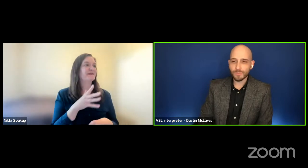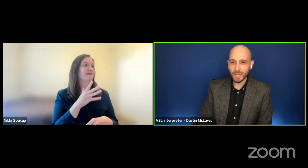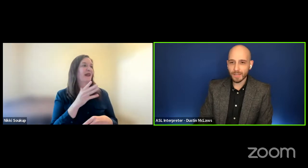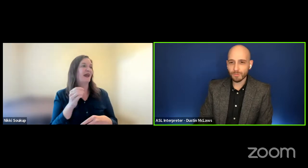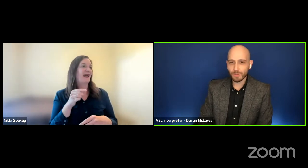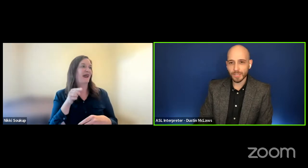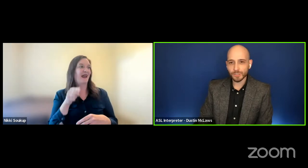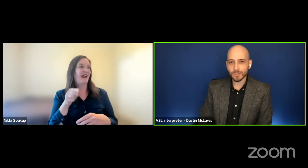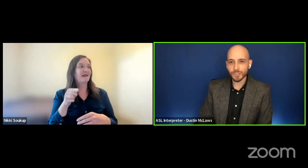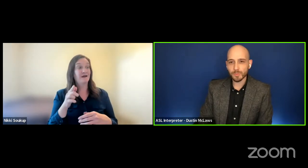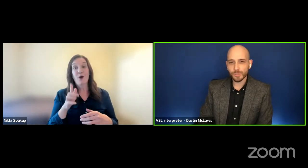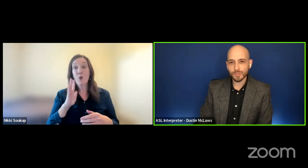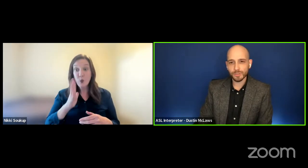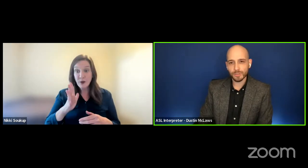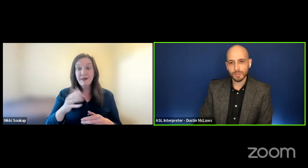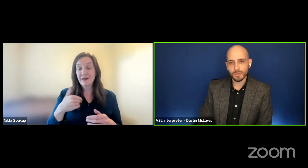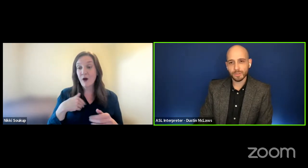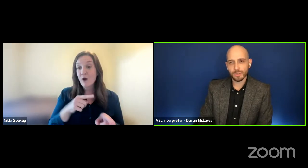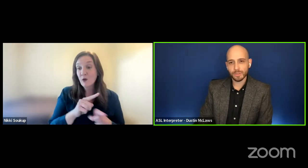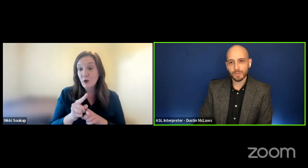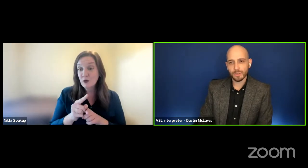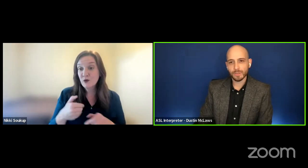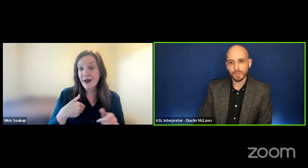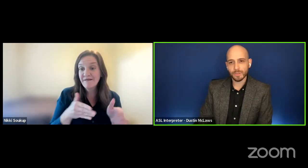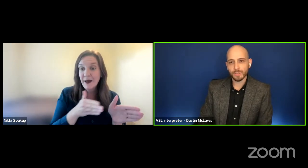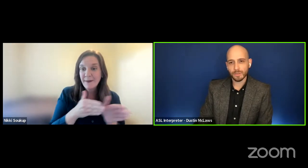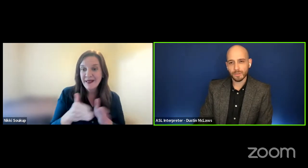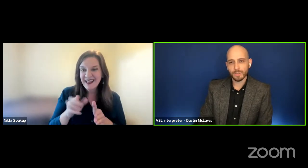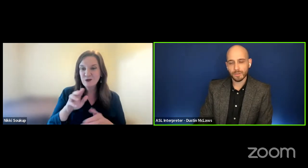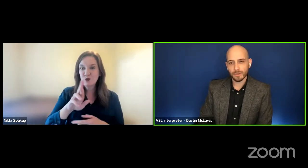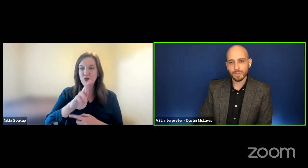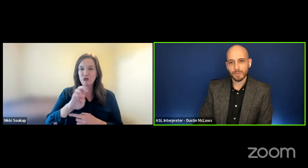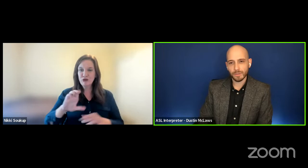and cultivating relationships.